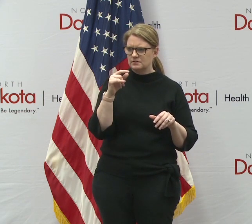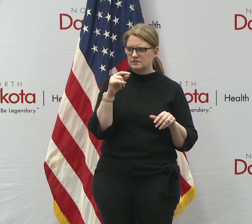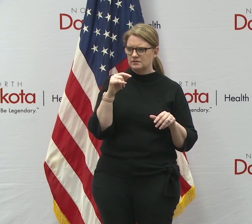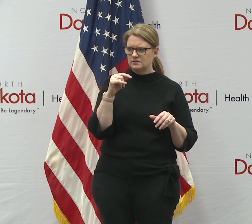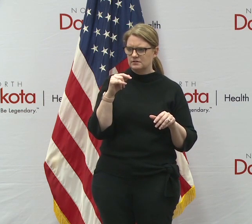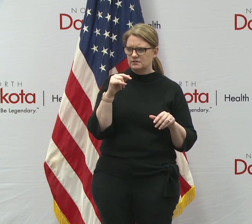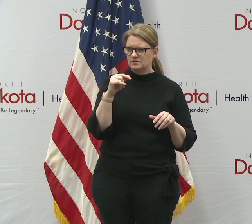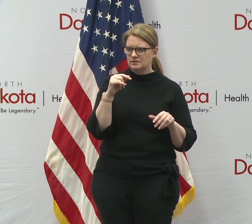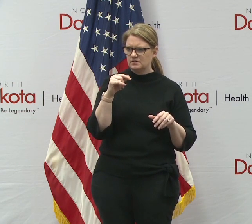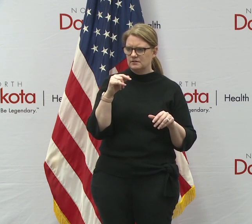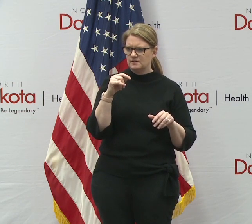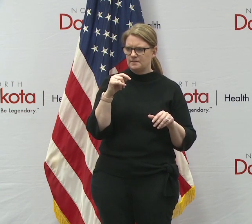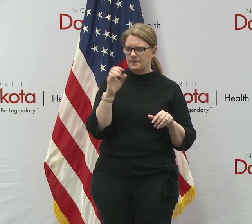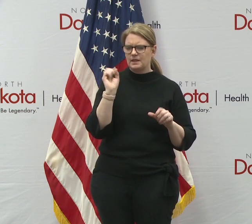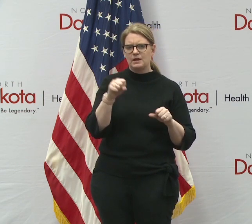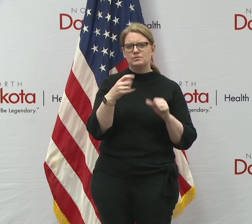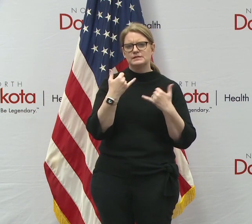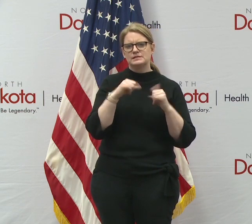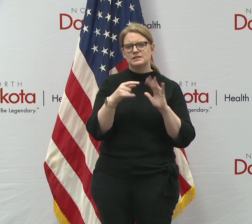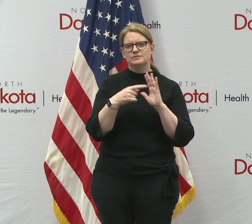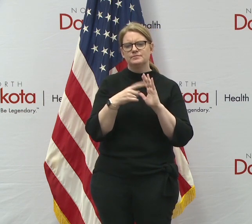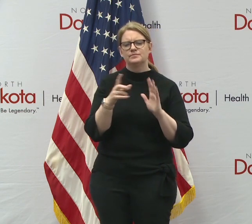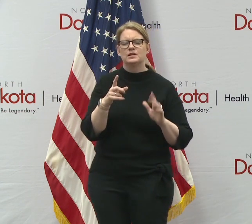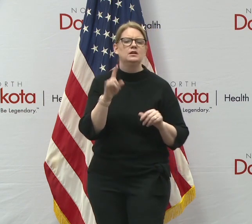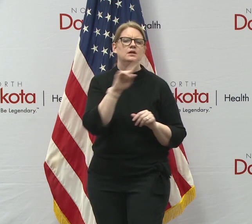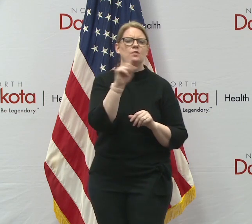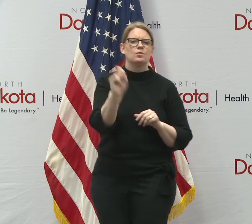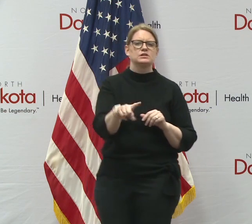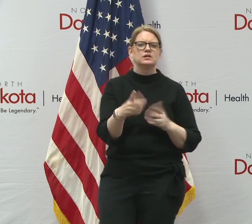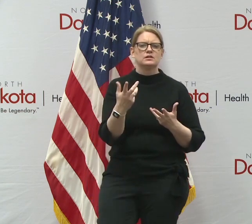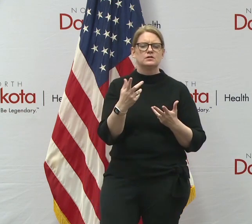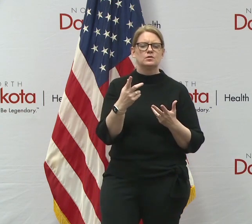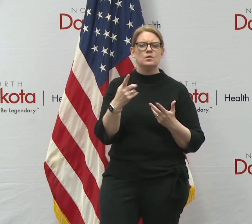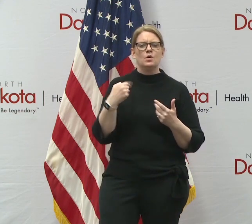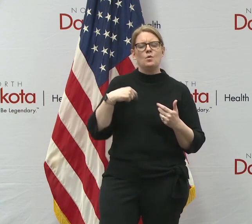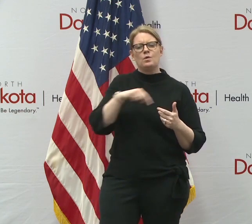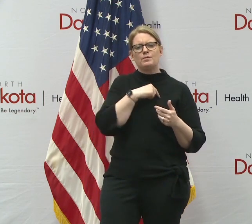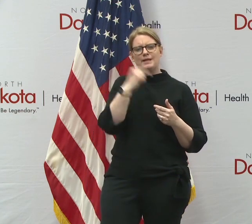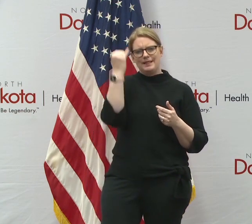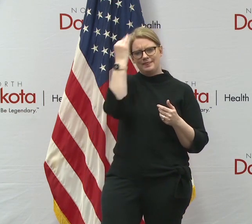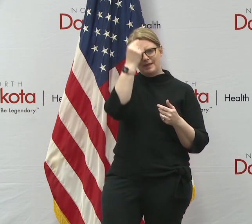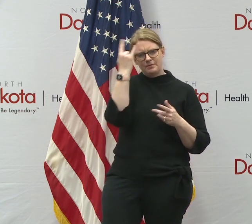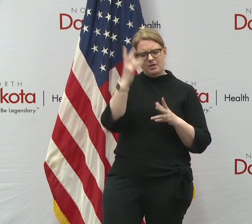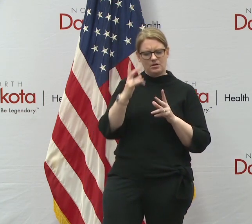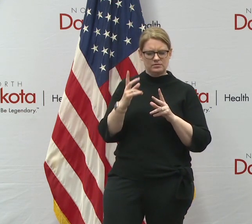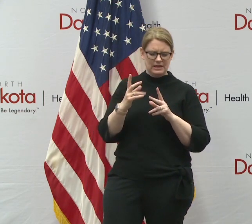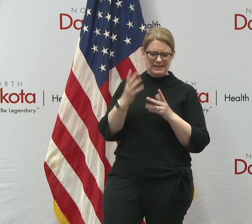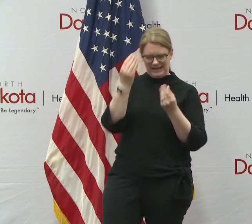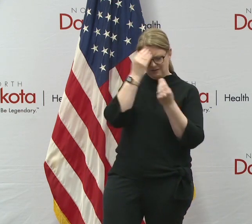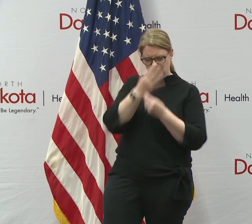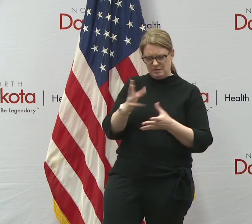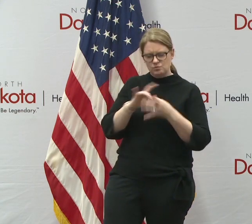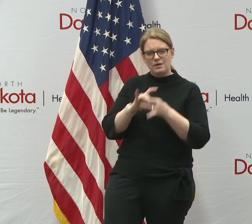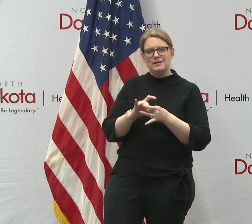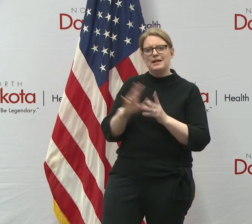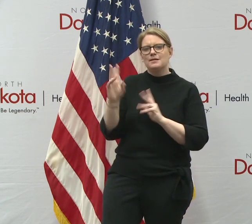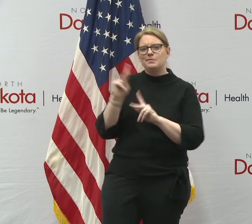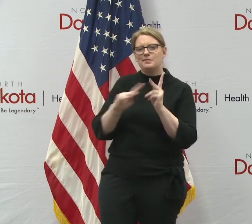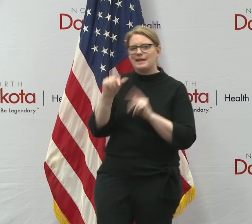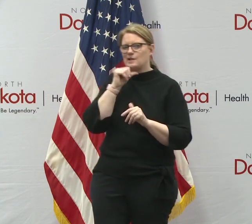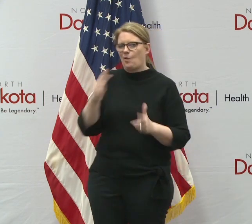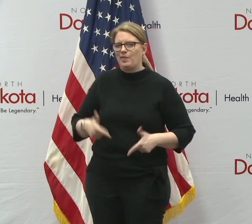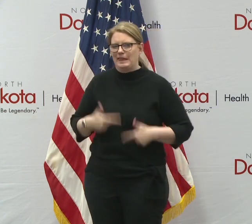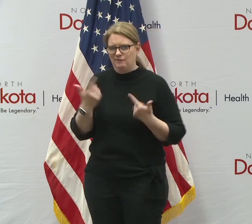in our numbers in some way? Question is, would we consider releasing information on